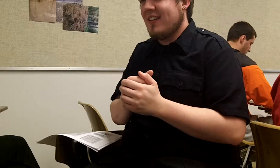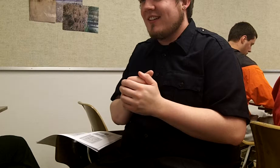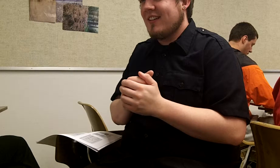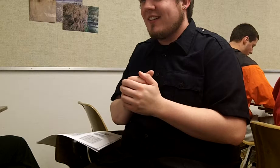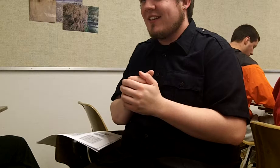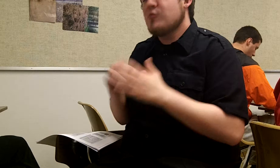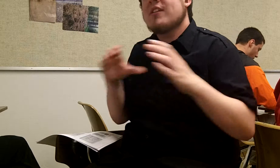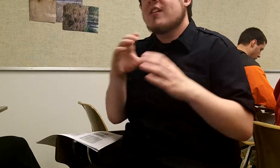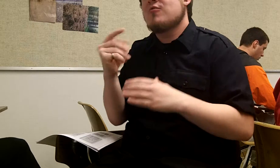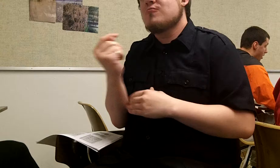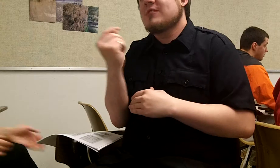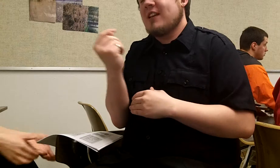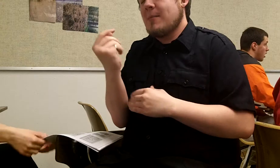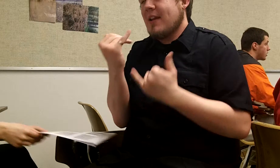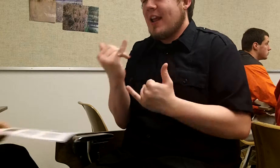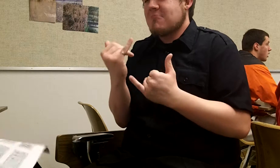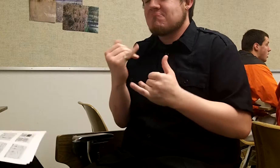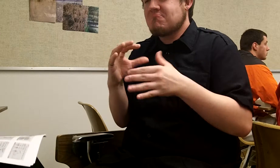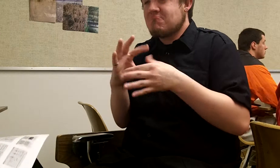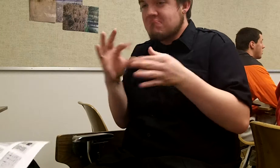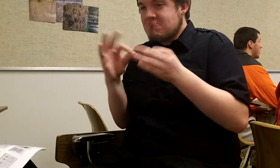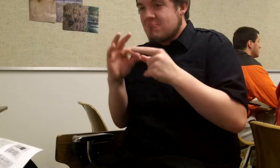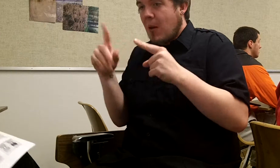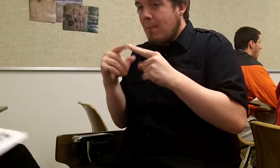Tuesday. Now we're going to talk about